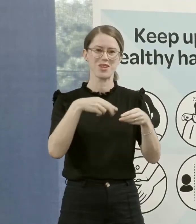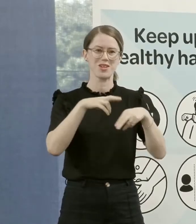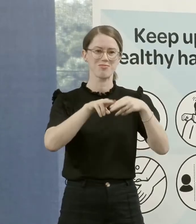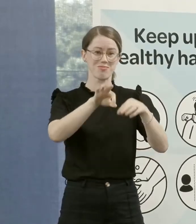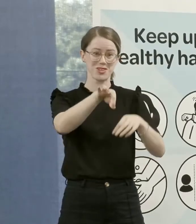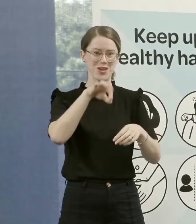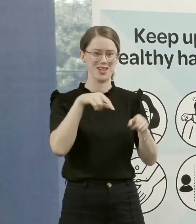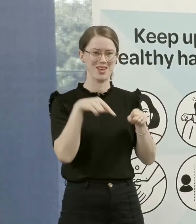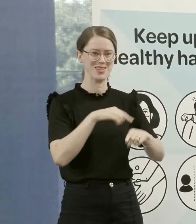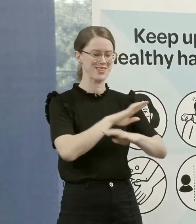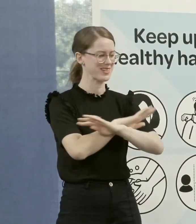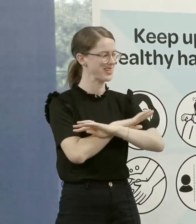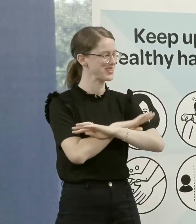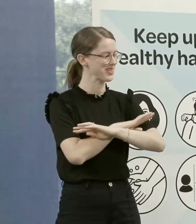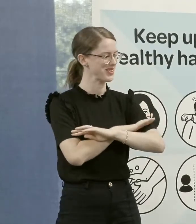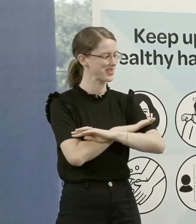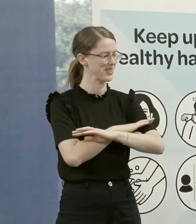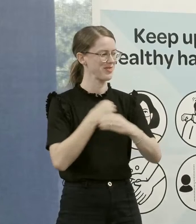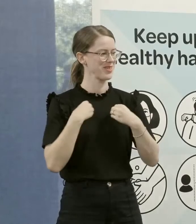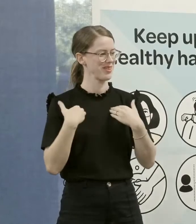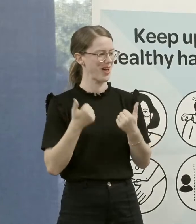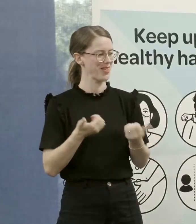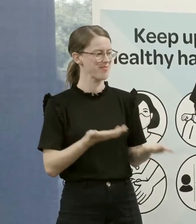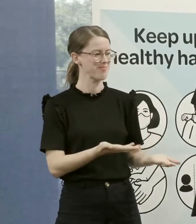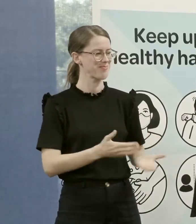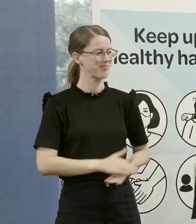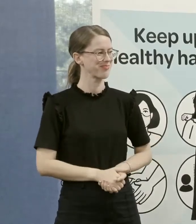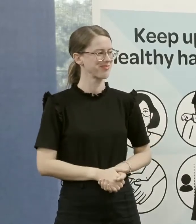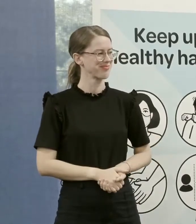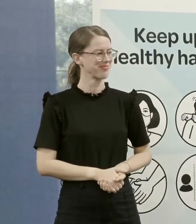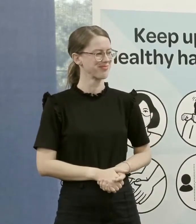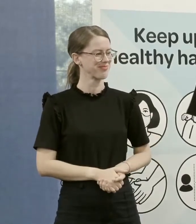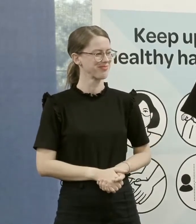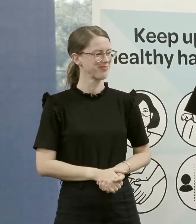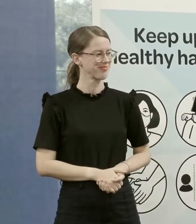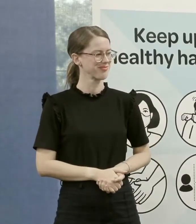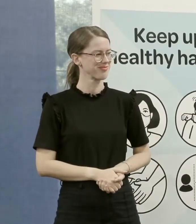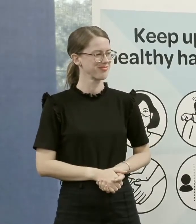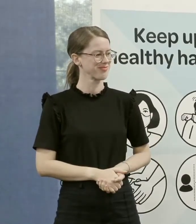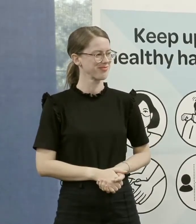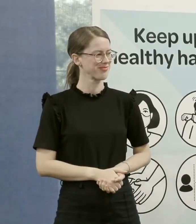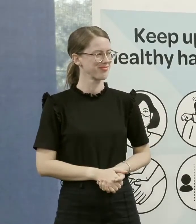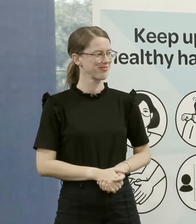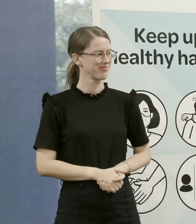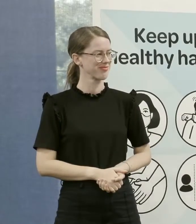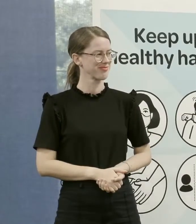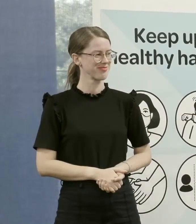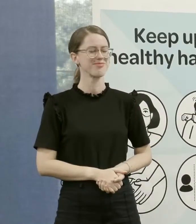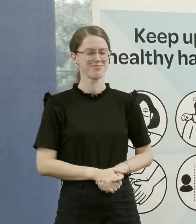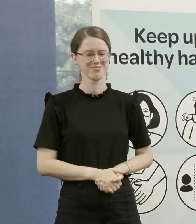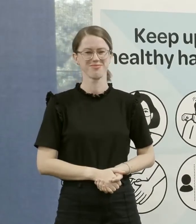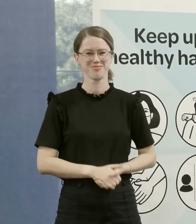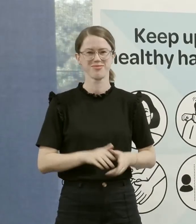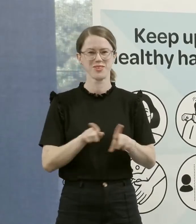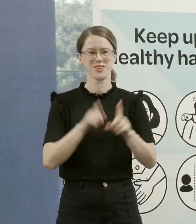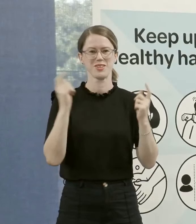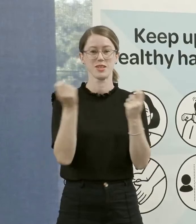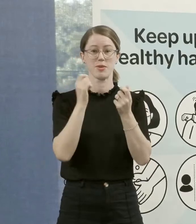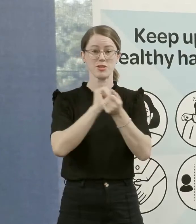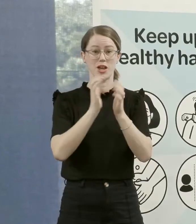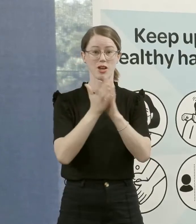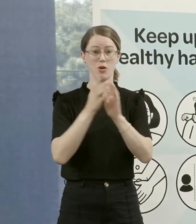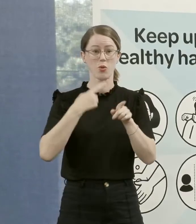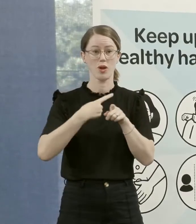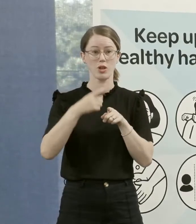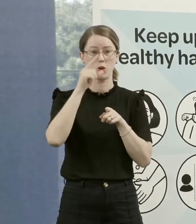donated this T-shirt to the Ministry of Health here. Here we go. And to celebrate Sign Language Week. And you